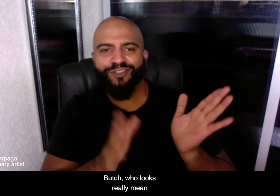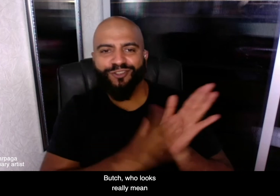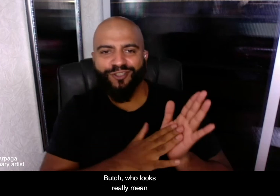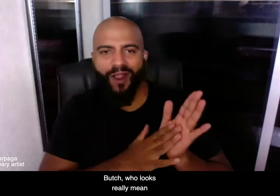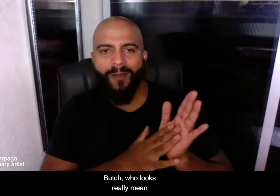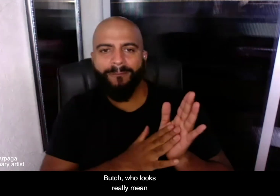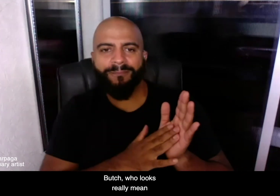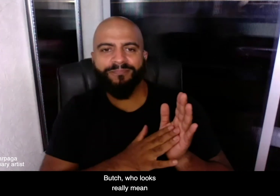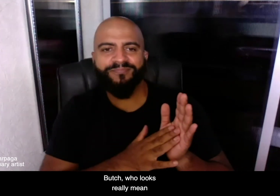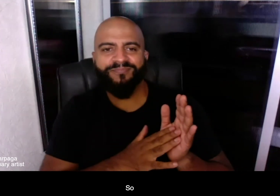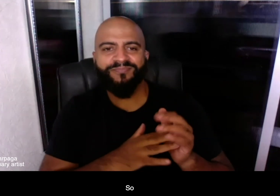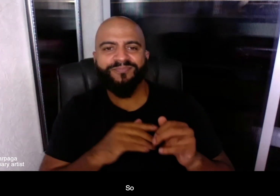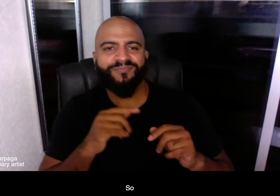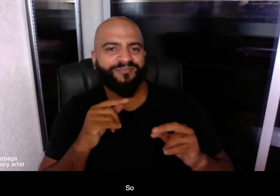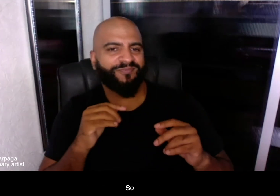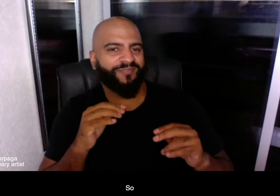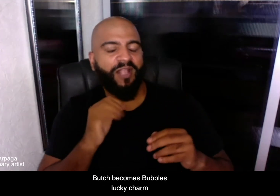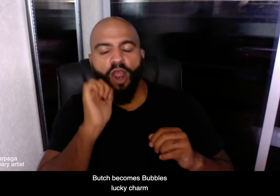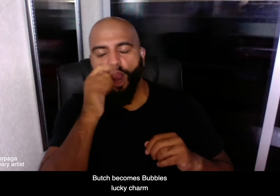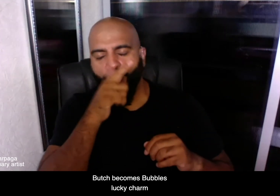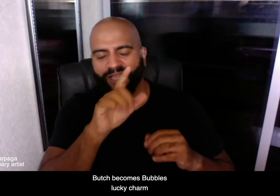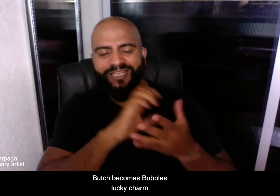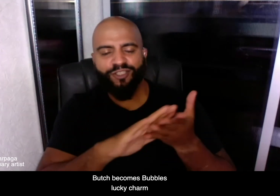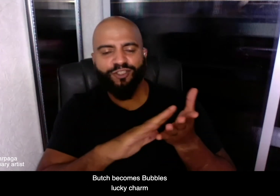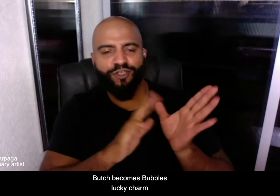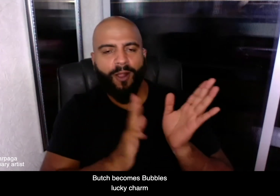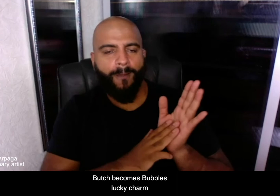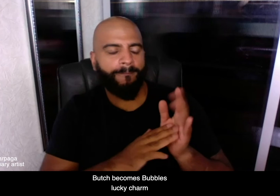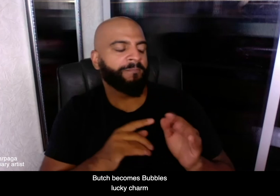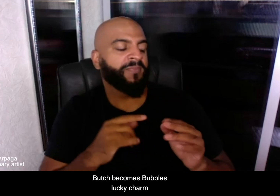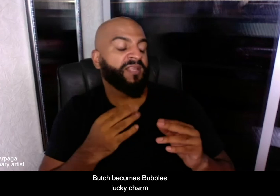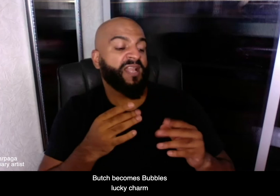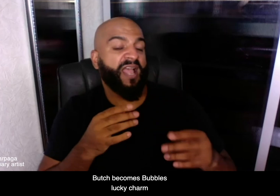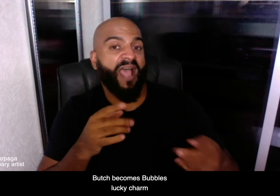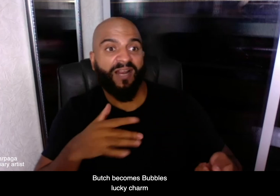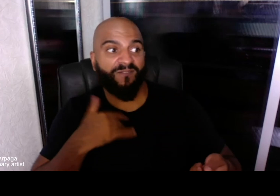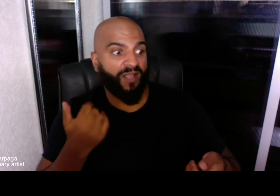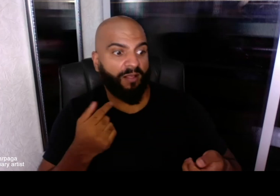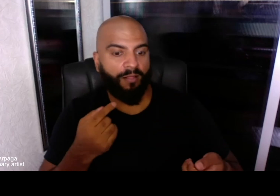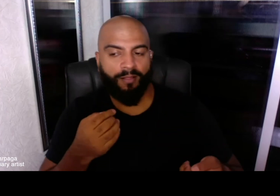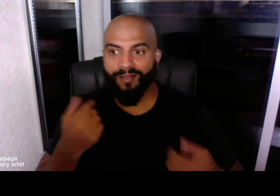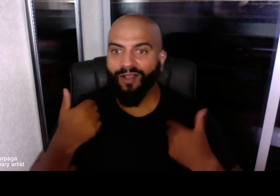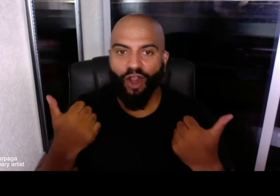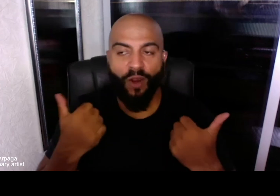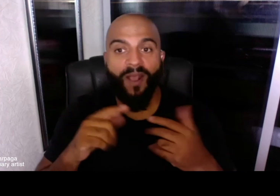who looks really mean. So Butch becomes Bubble's lucky charm.